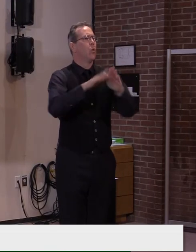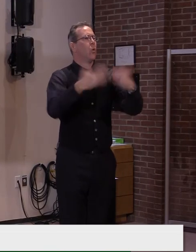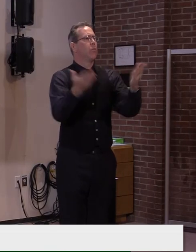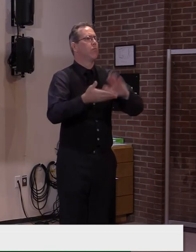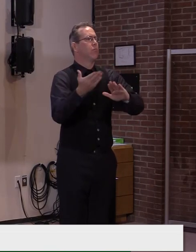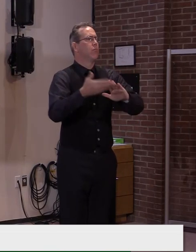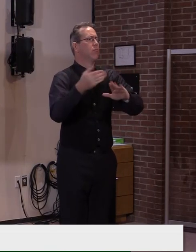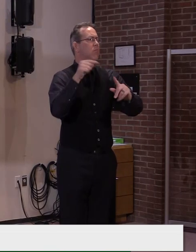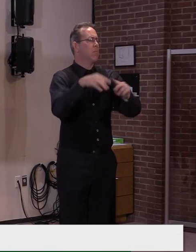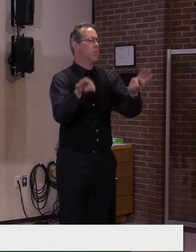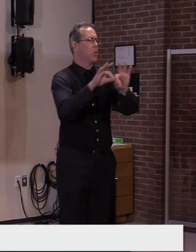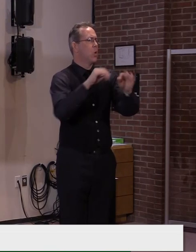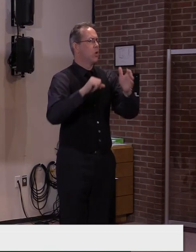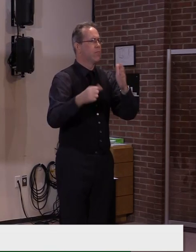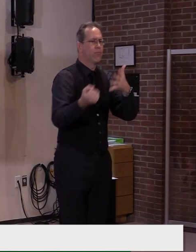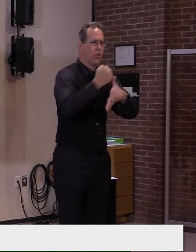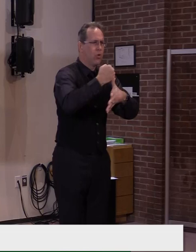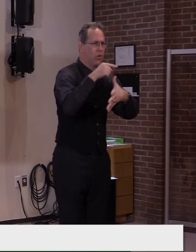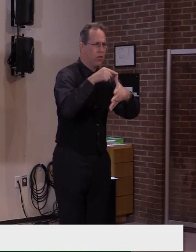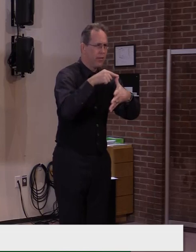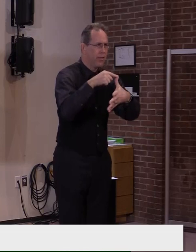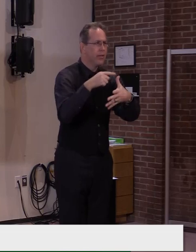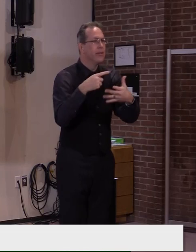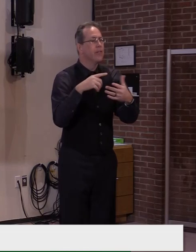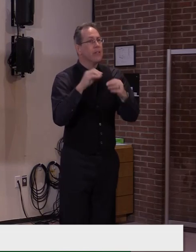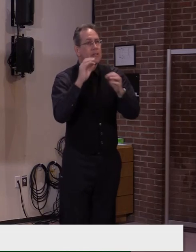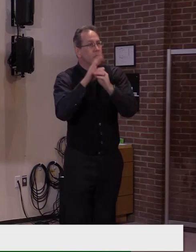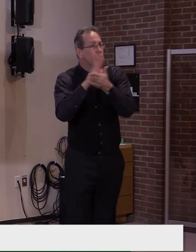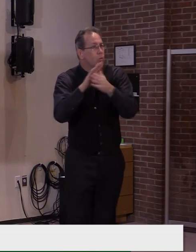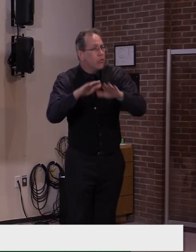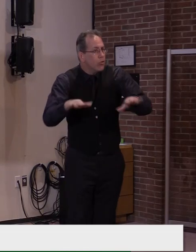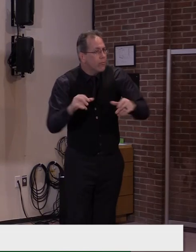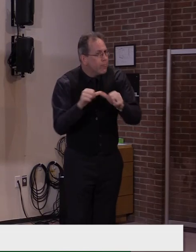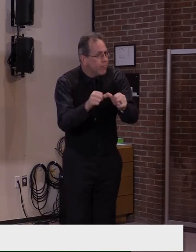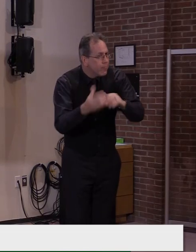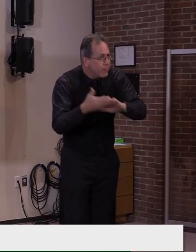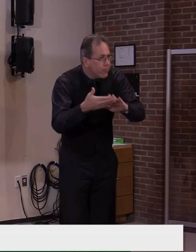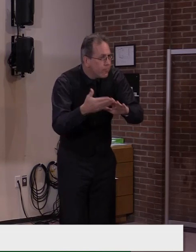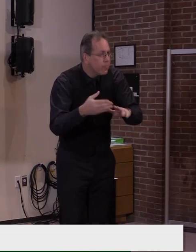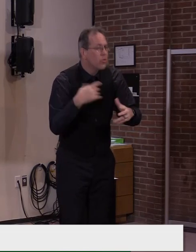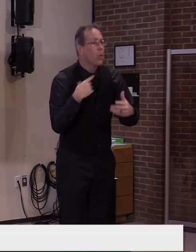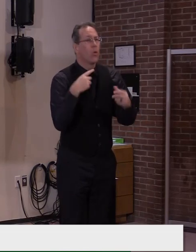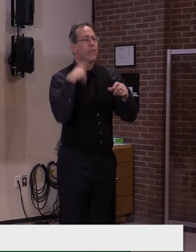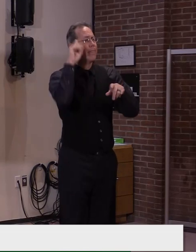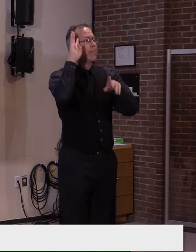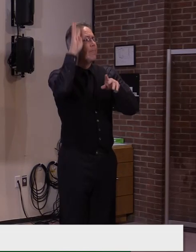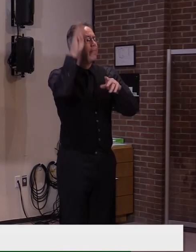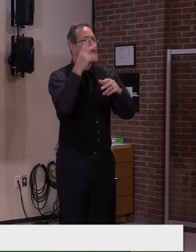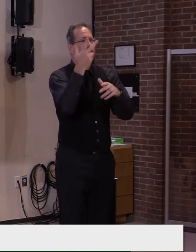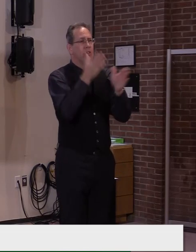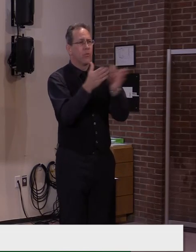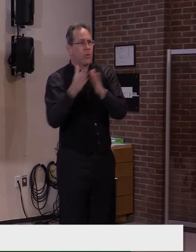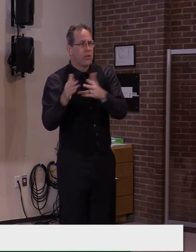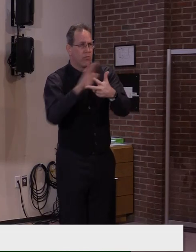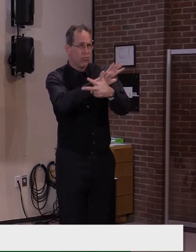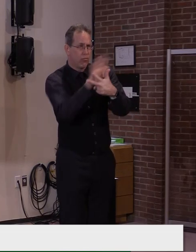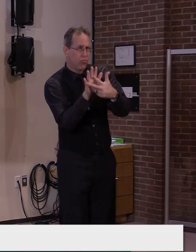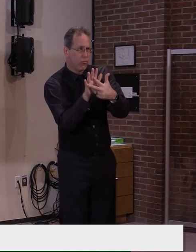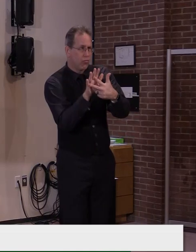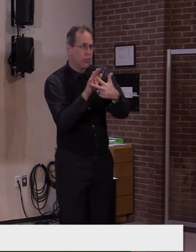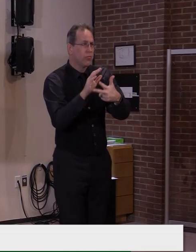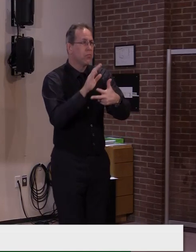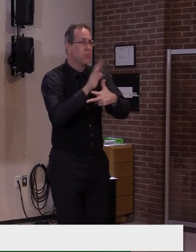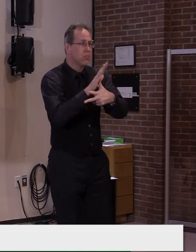interrupted. We've used three strategies to keep our schools open during the pandemic, and those are the same strategies we'll use for